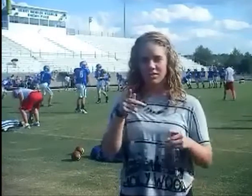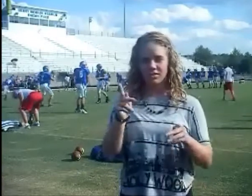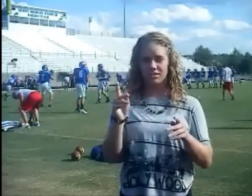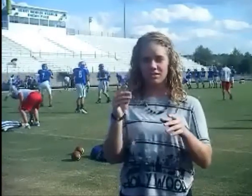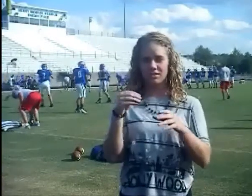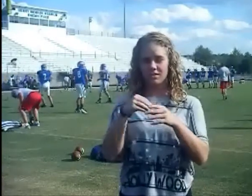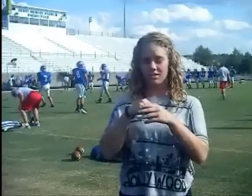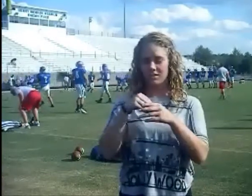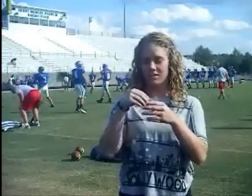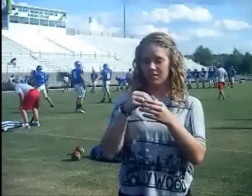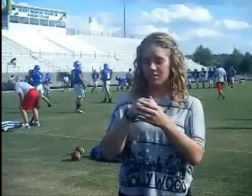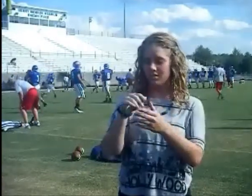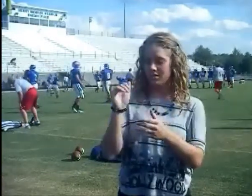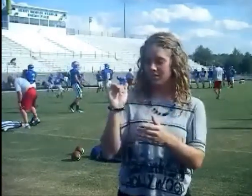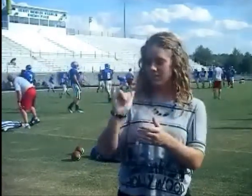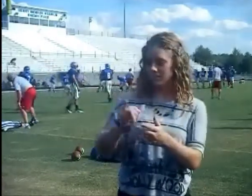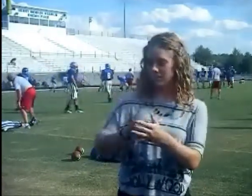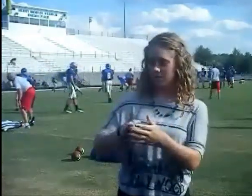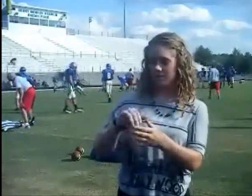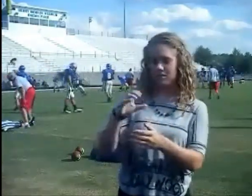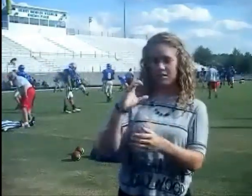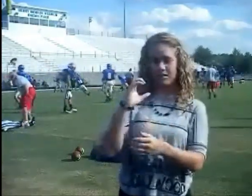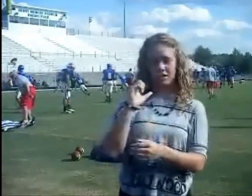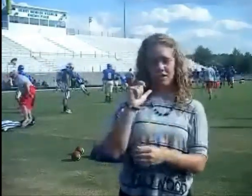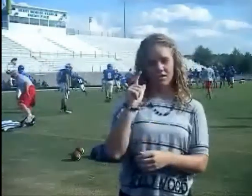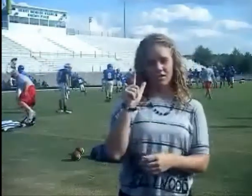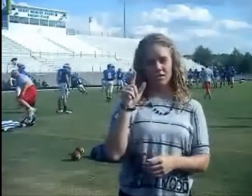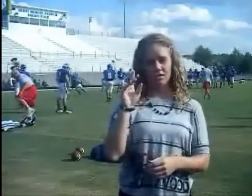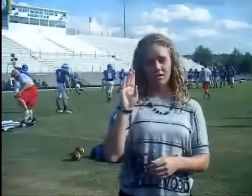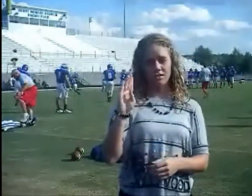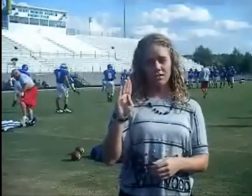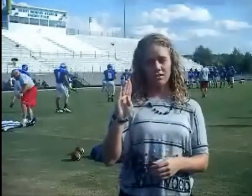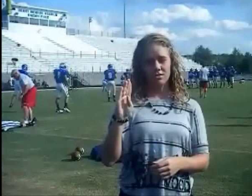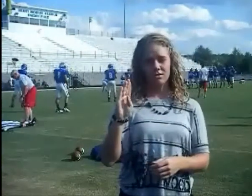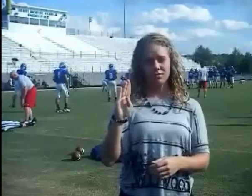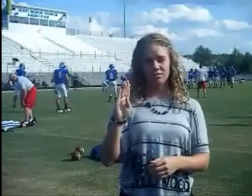They didn't let just anybody in that club